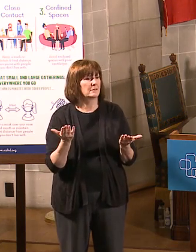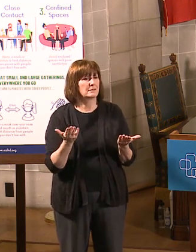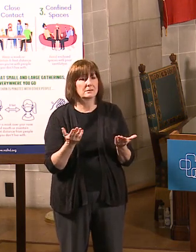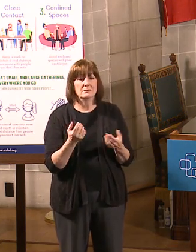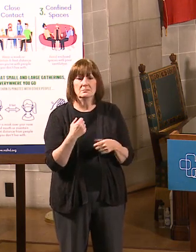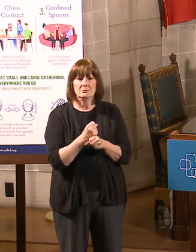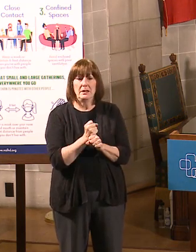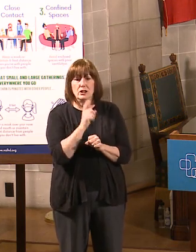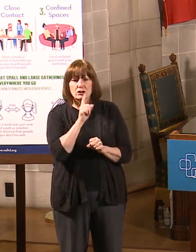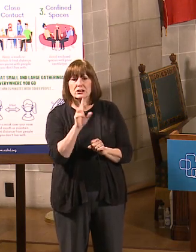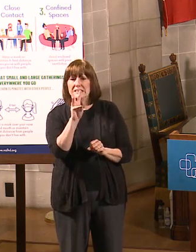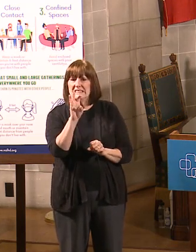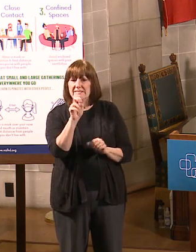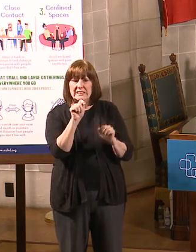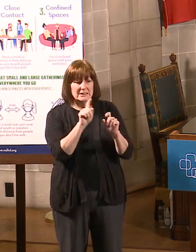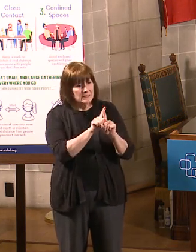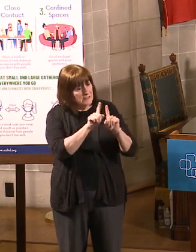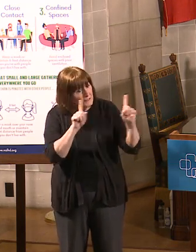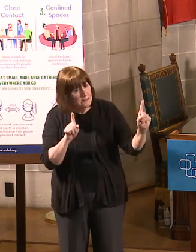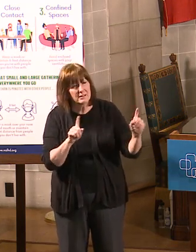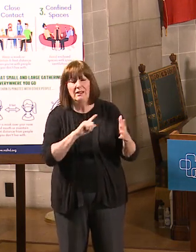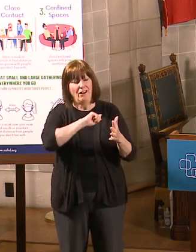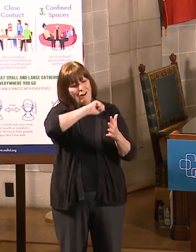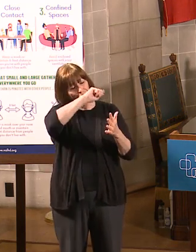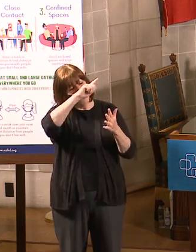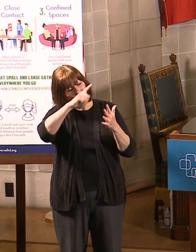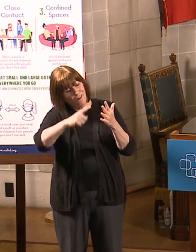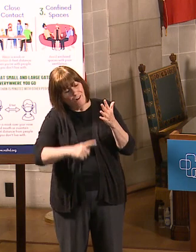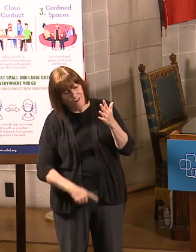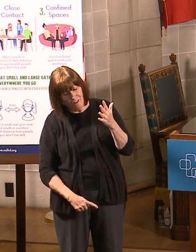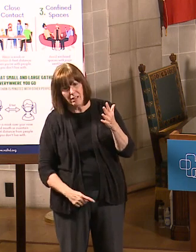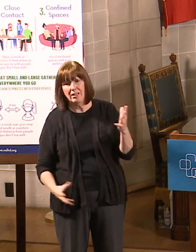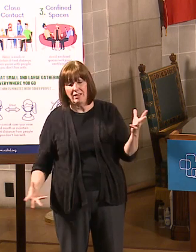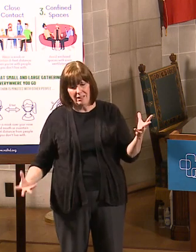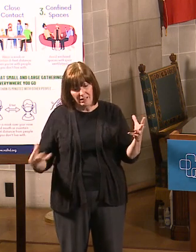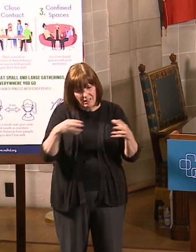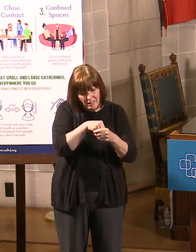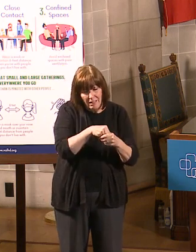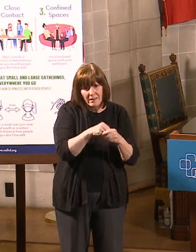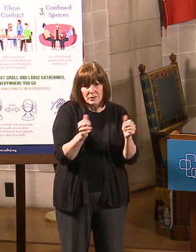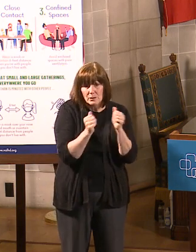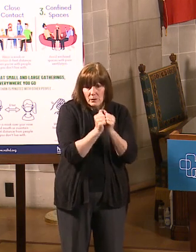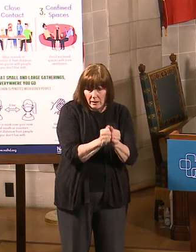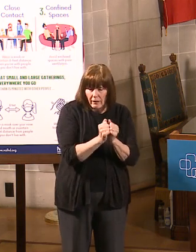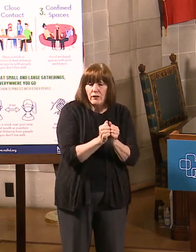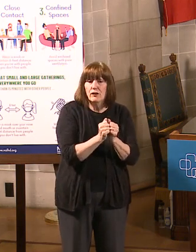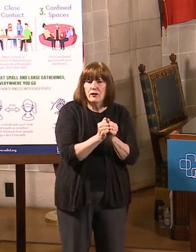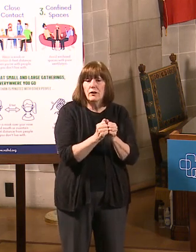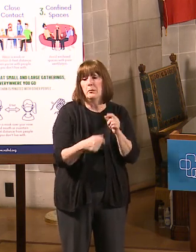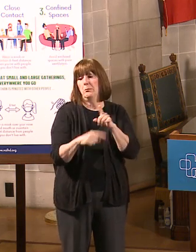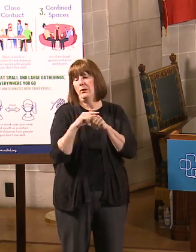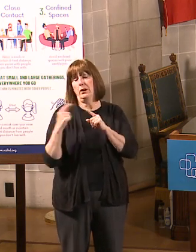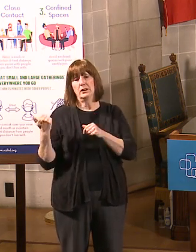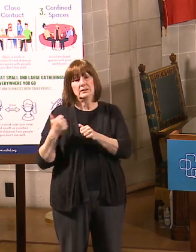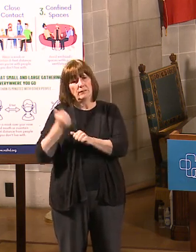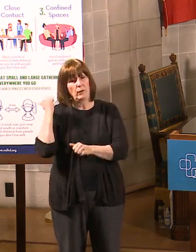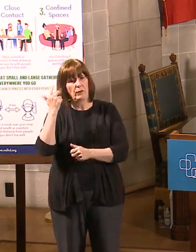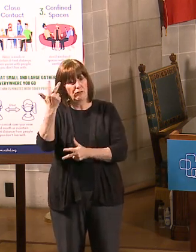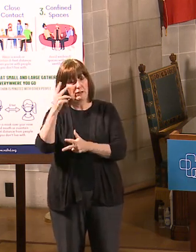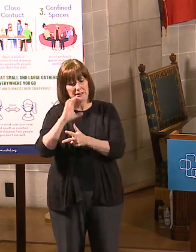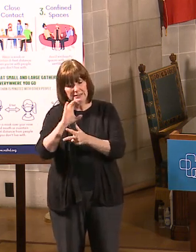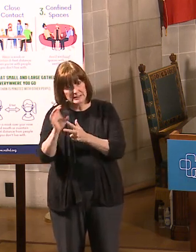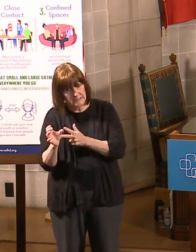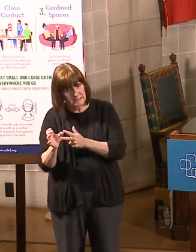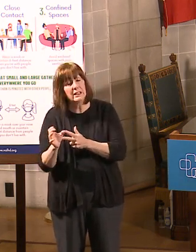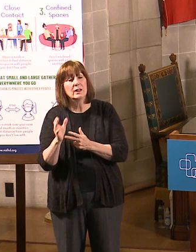that 6 foot distance. All these things go together along with avoiding the 3 Cs that will be that Swiss cheese layer that will help us slow the